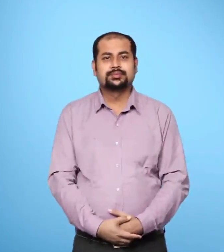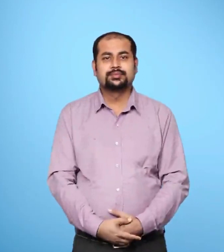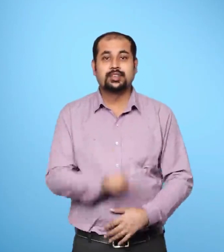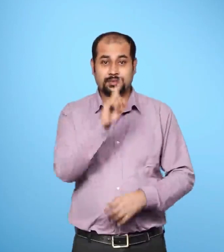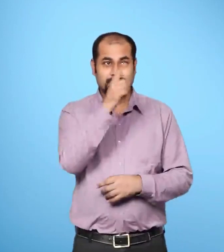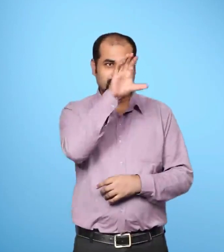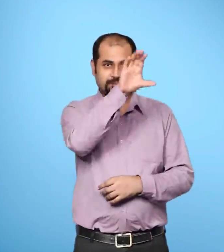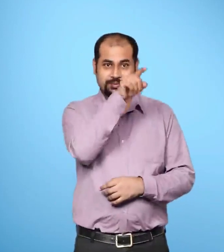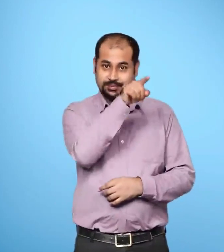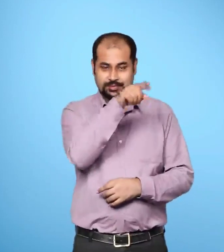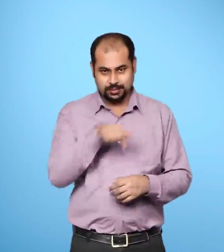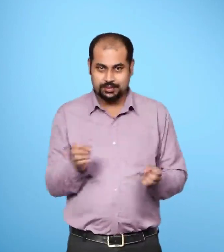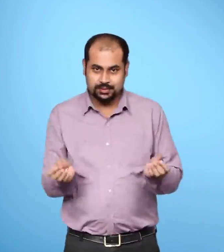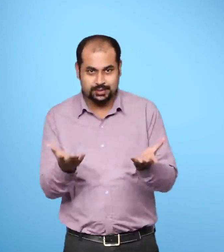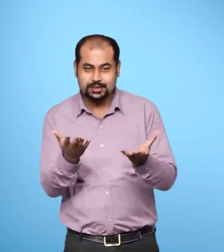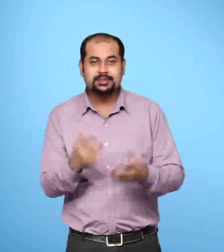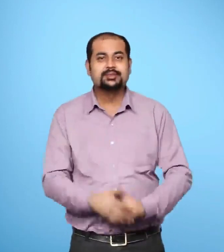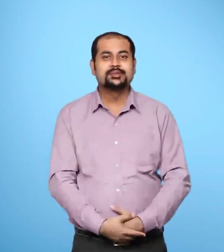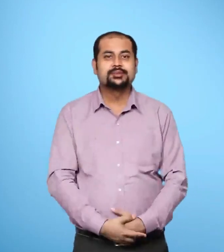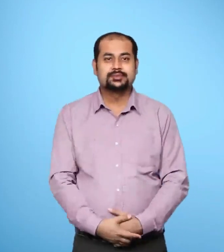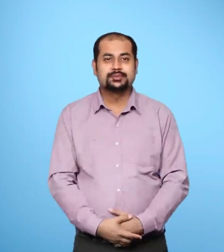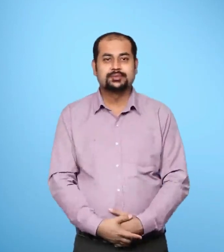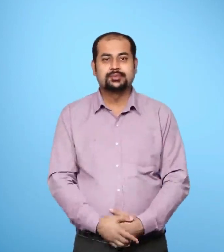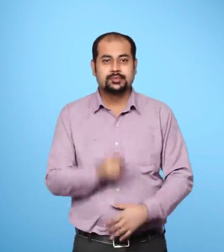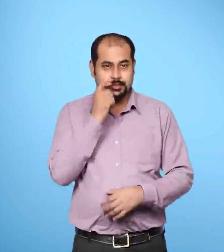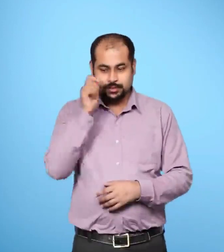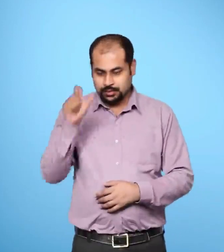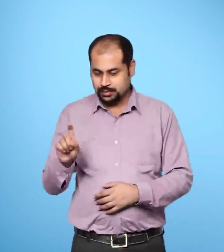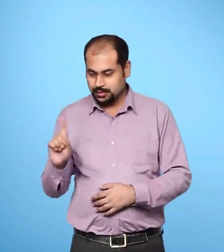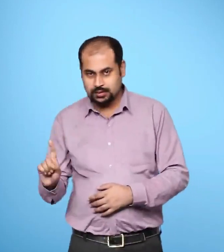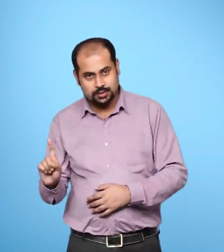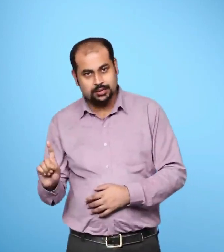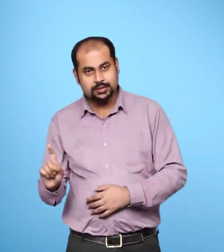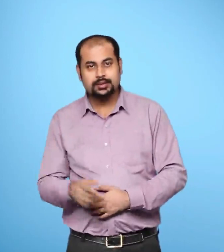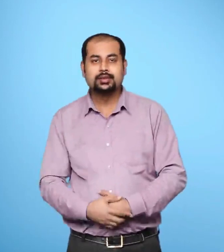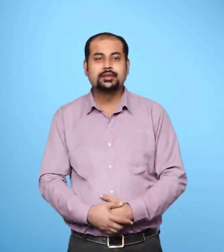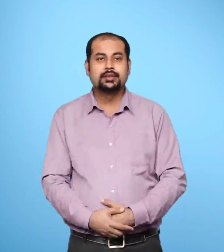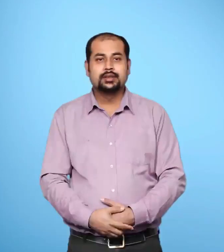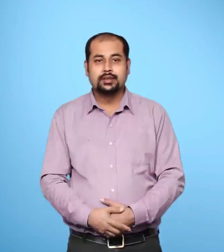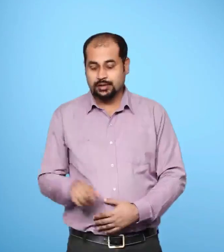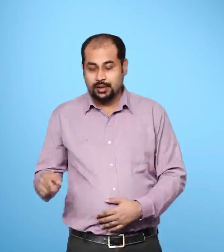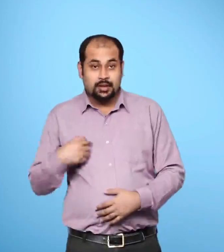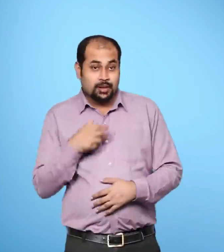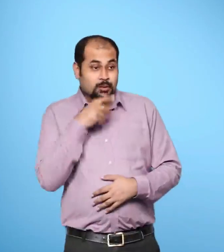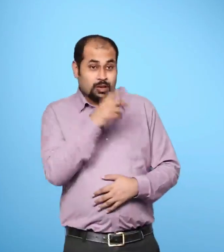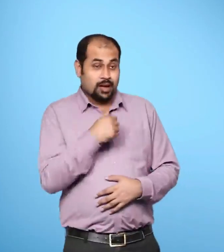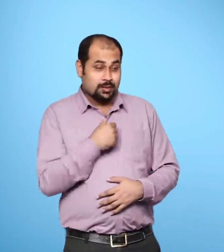Let's begin reading the part 1. Boy 1. I will say a